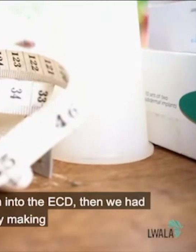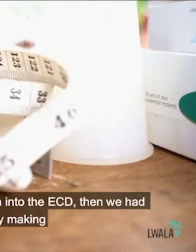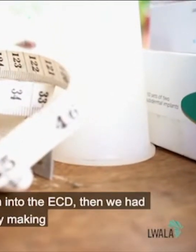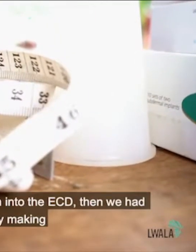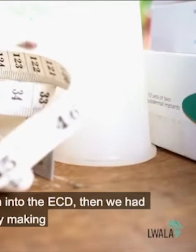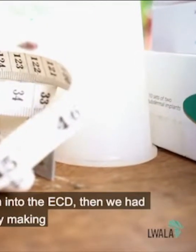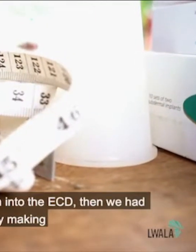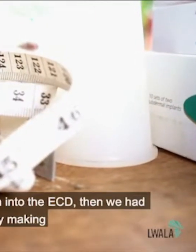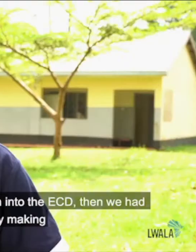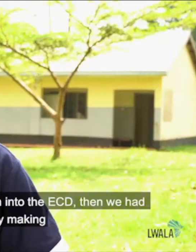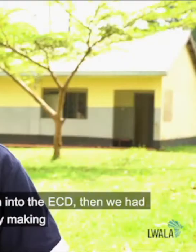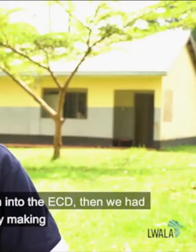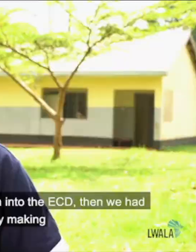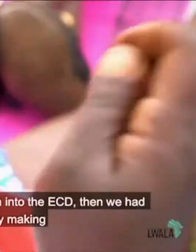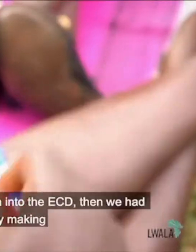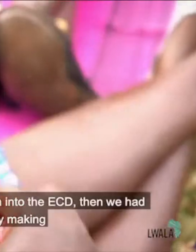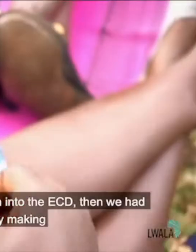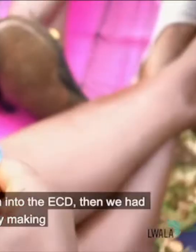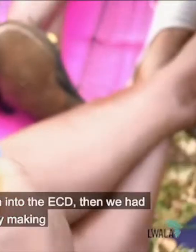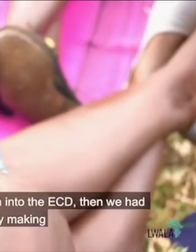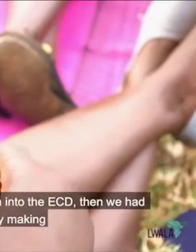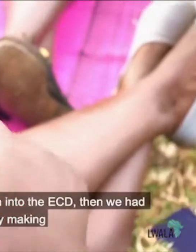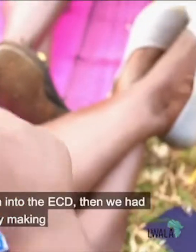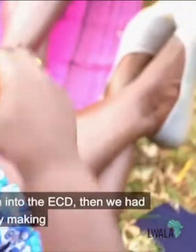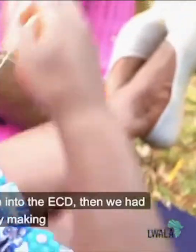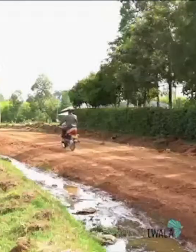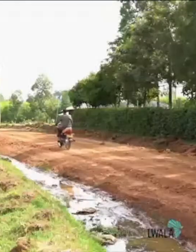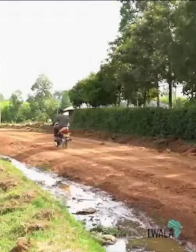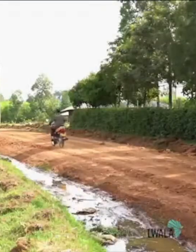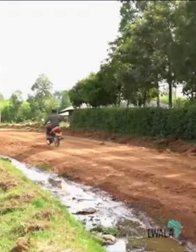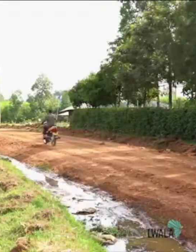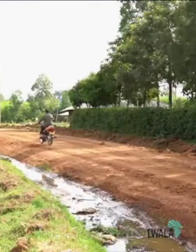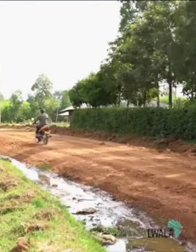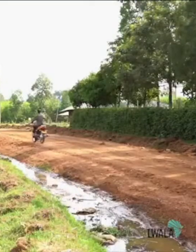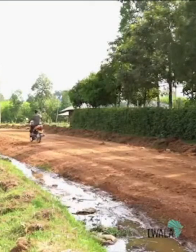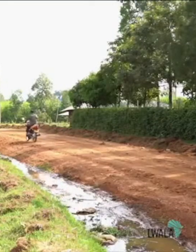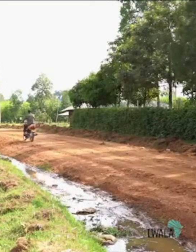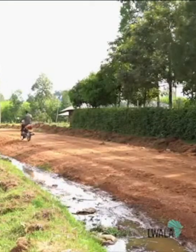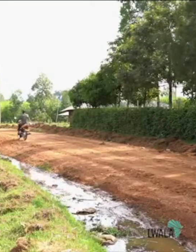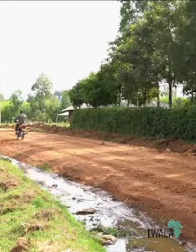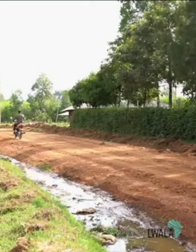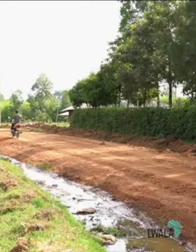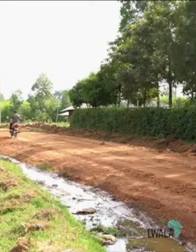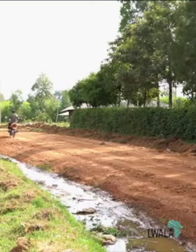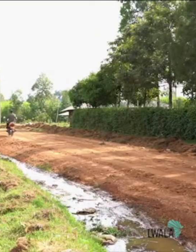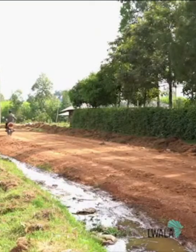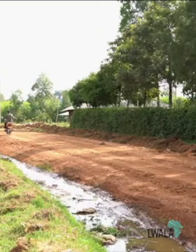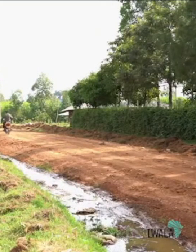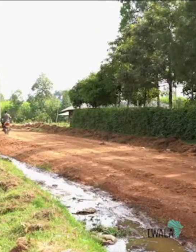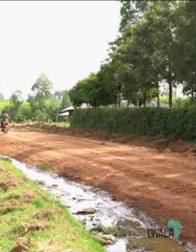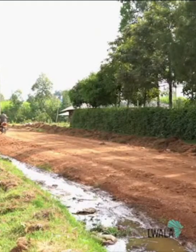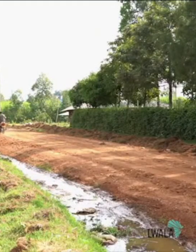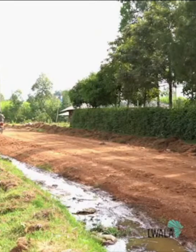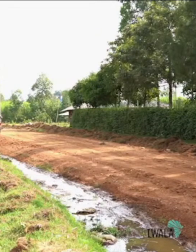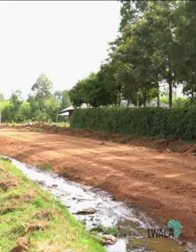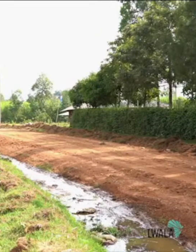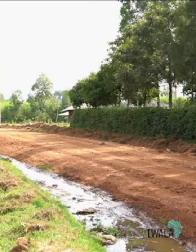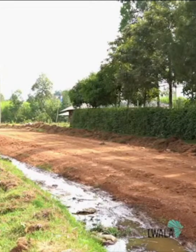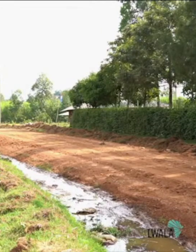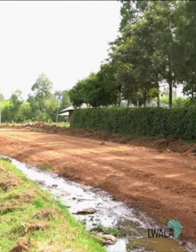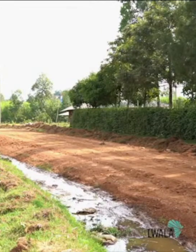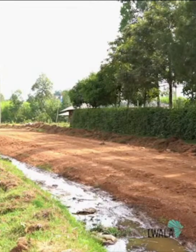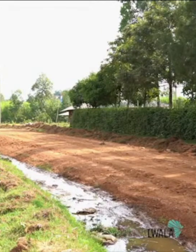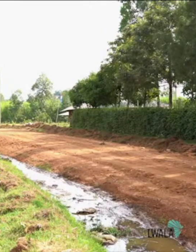ECD. Then we had another one on toy making. In the last year, Lola incorporated nurturing care components and care for